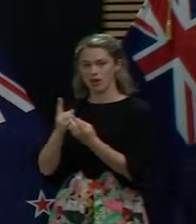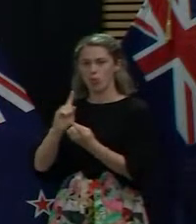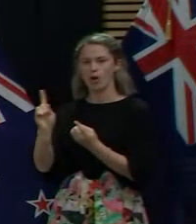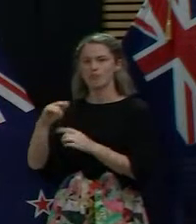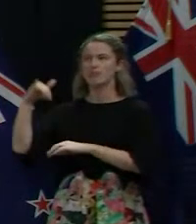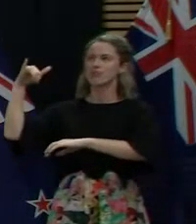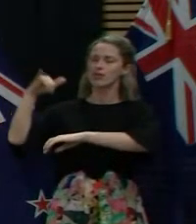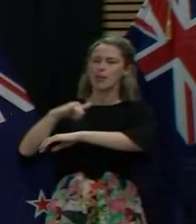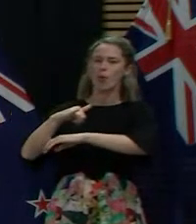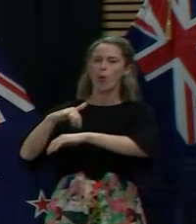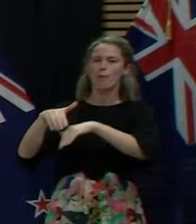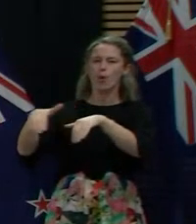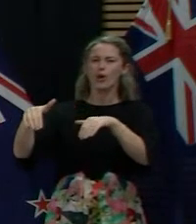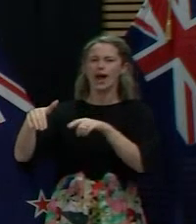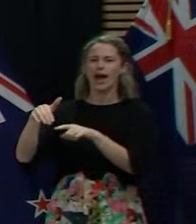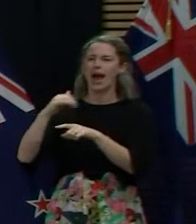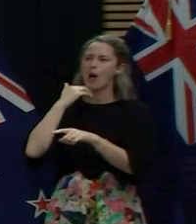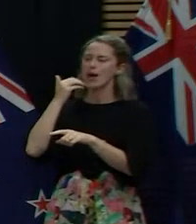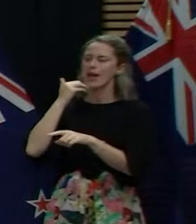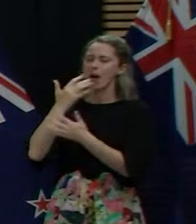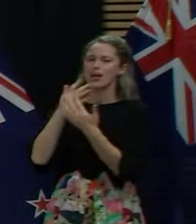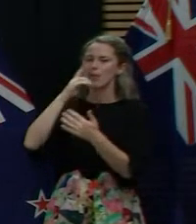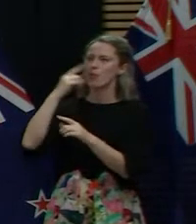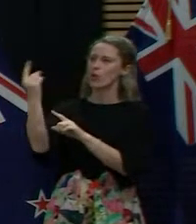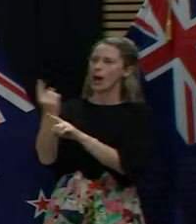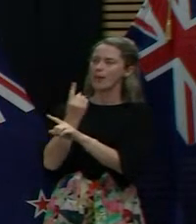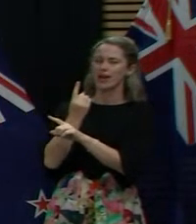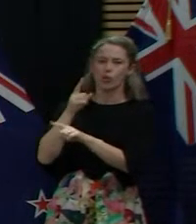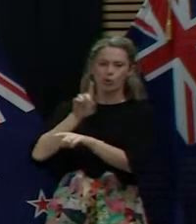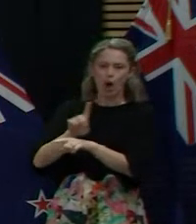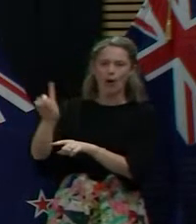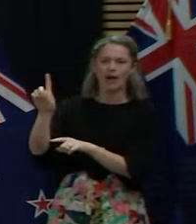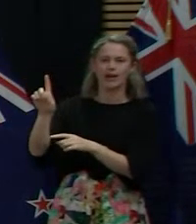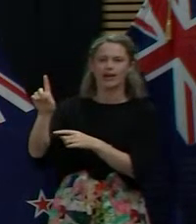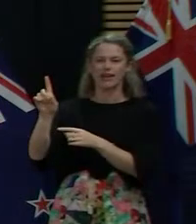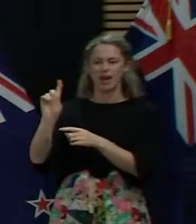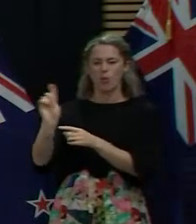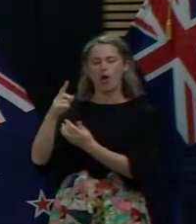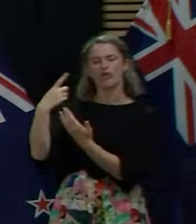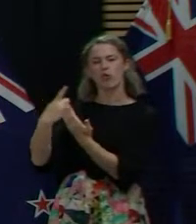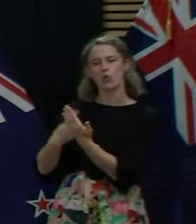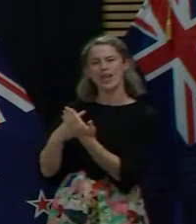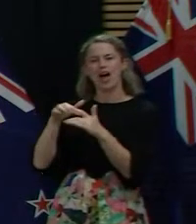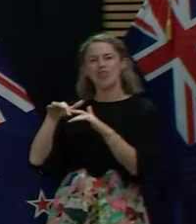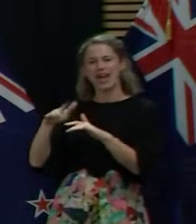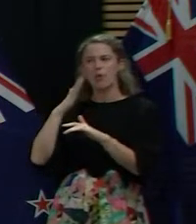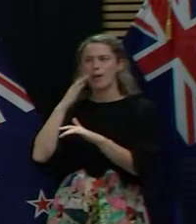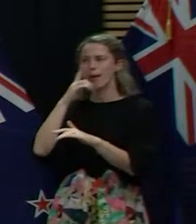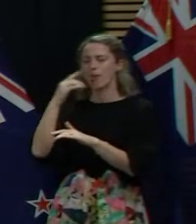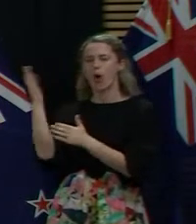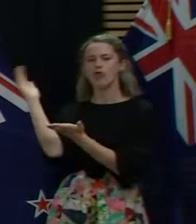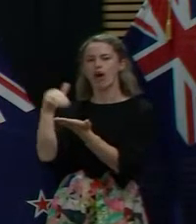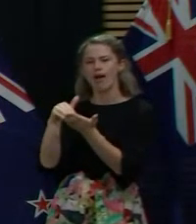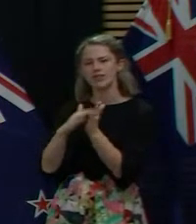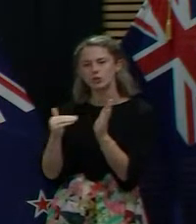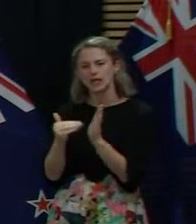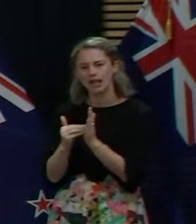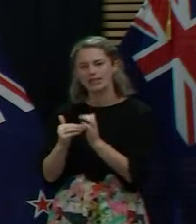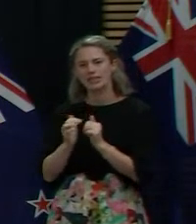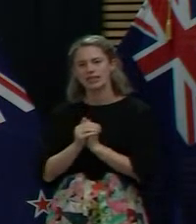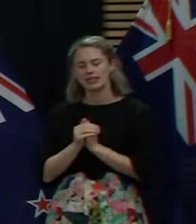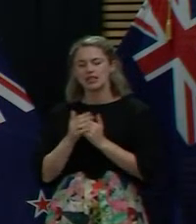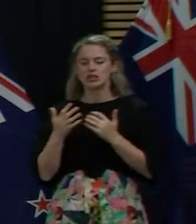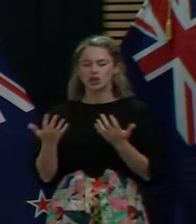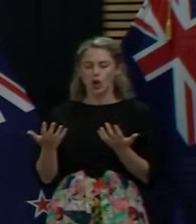level of movement across the border in both directions and what we require of people as they come across the border. So it's not